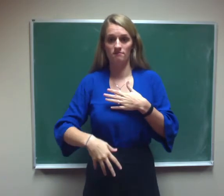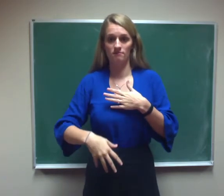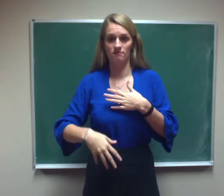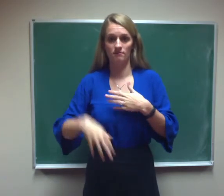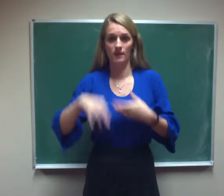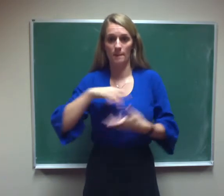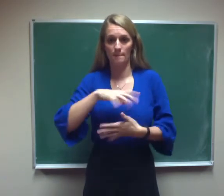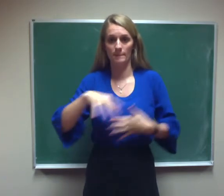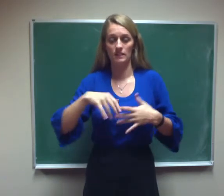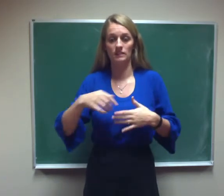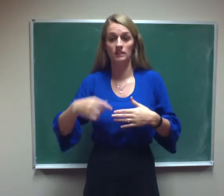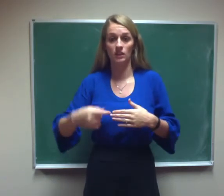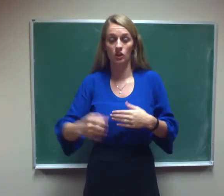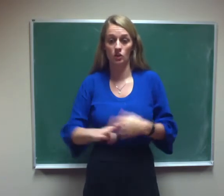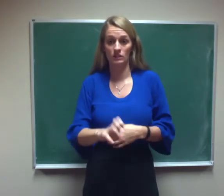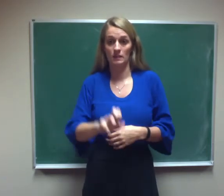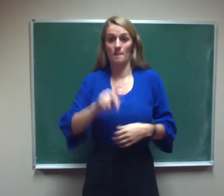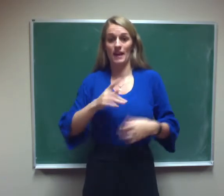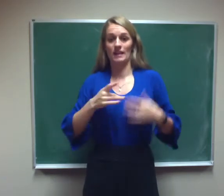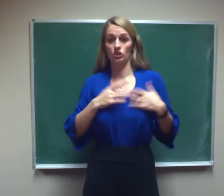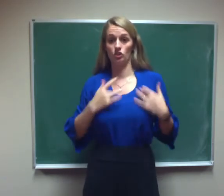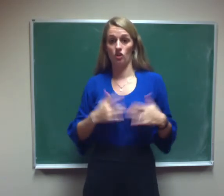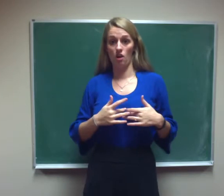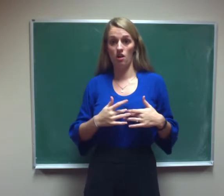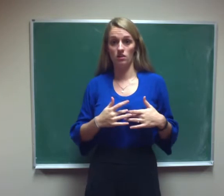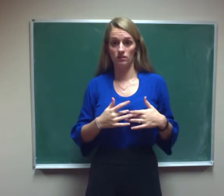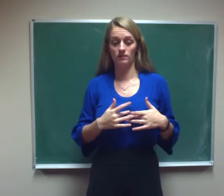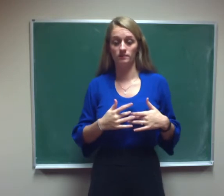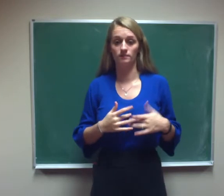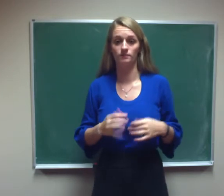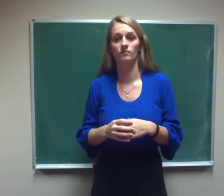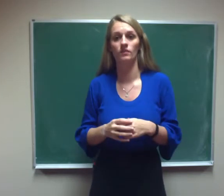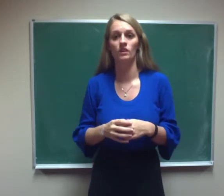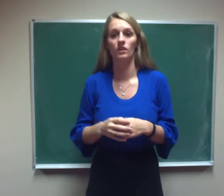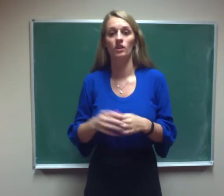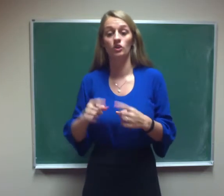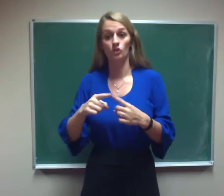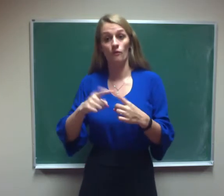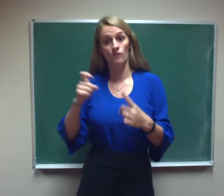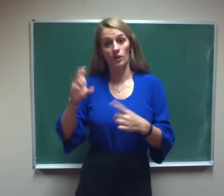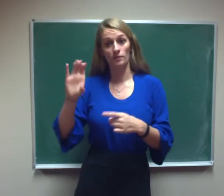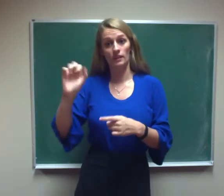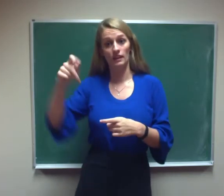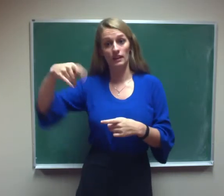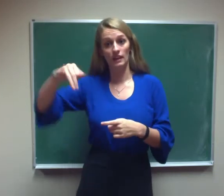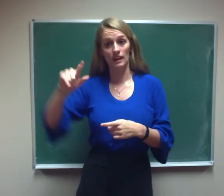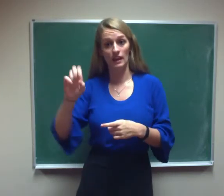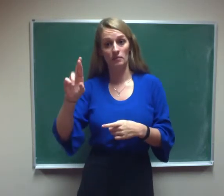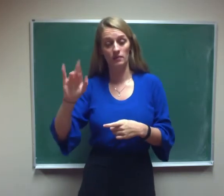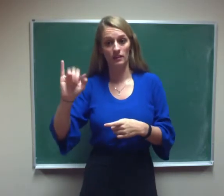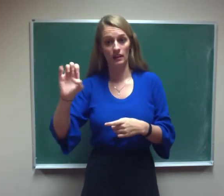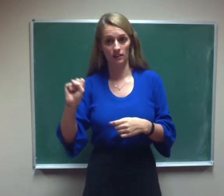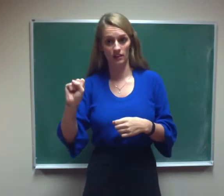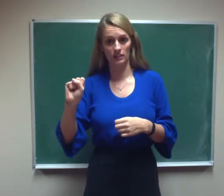the second half of the loop. From a capillary network, we're going to have, capillaries will merge to